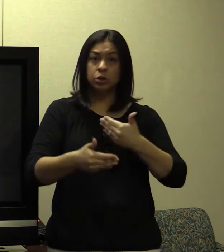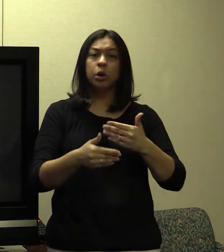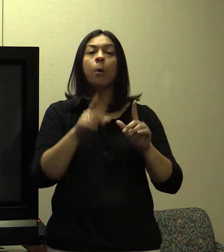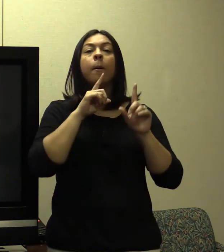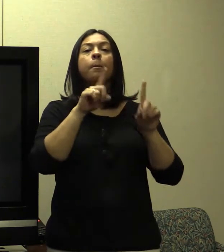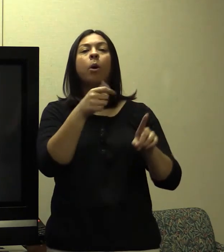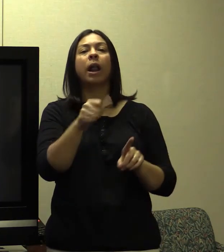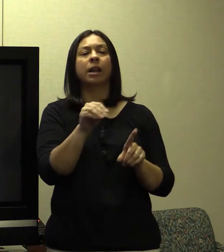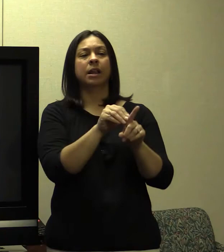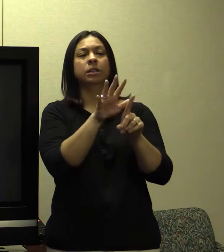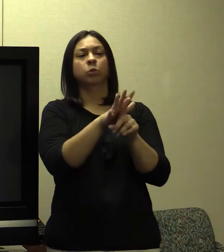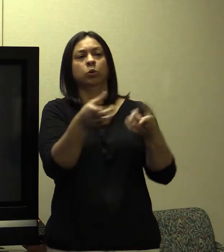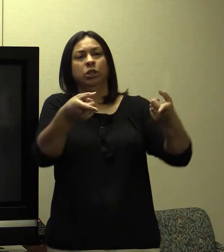exposure incidents.